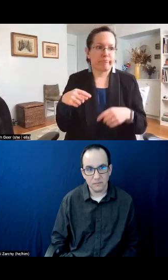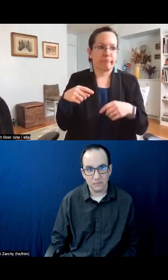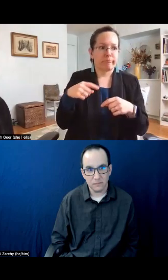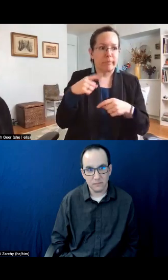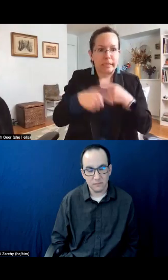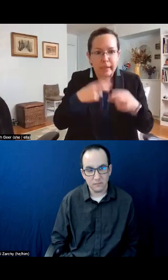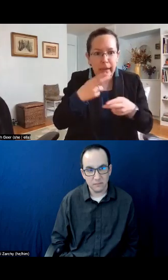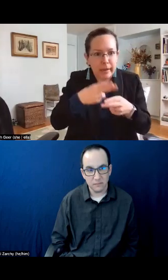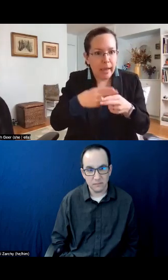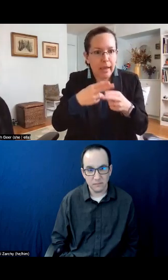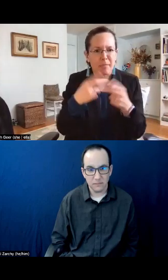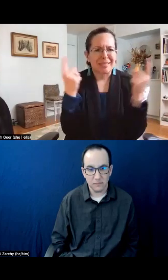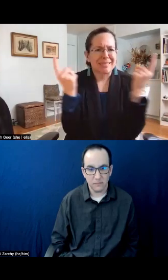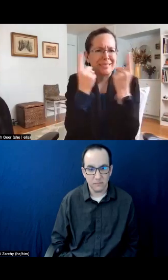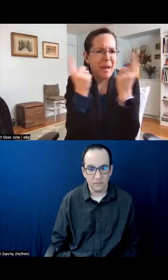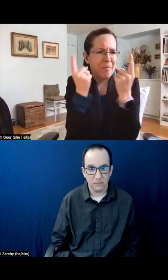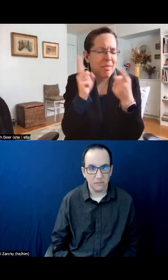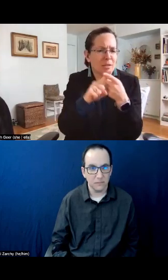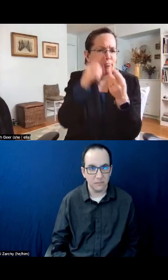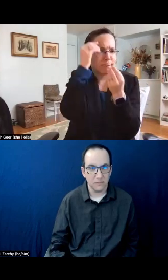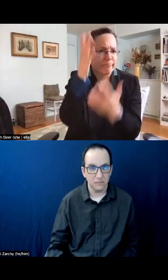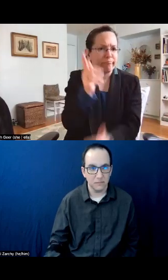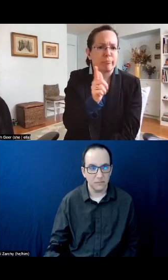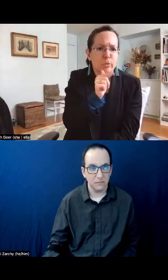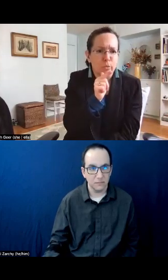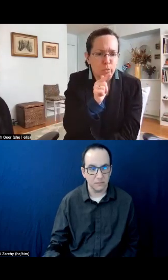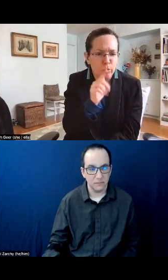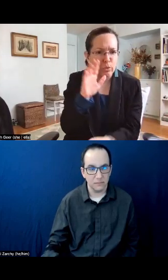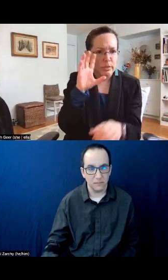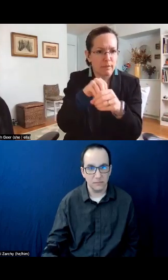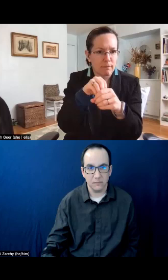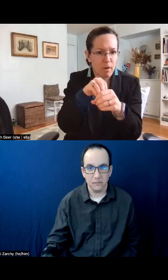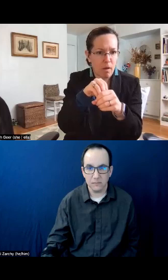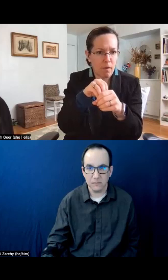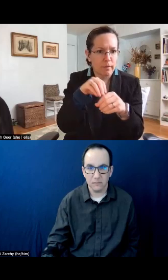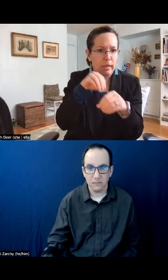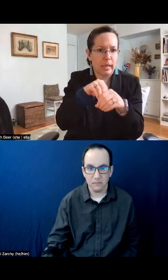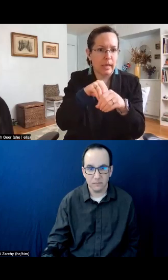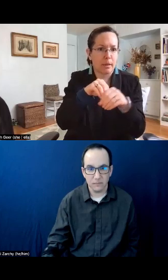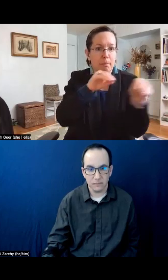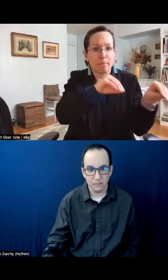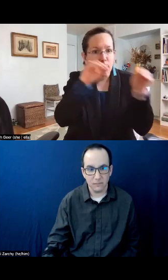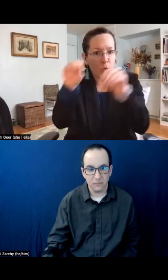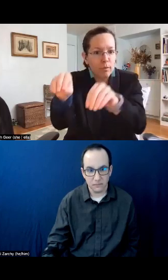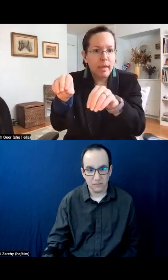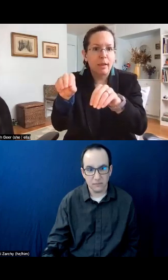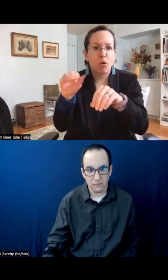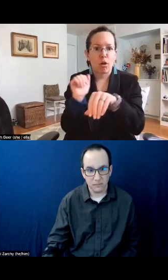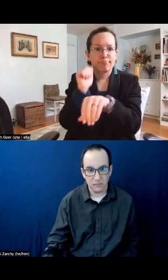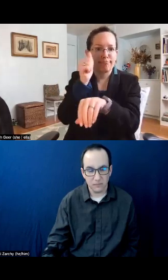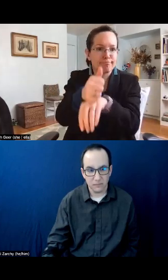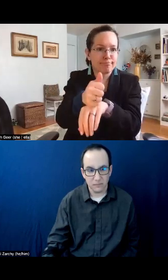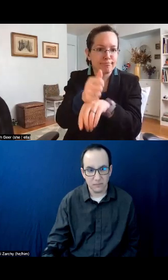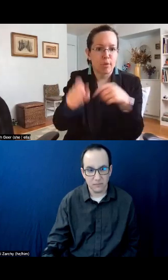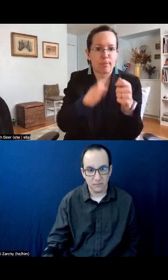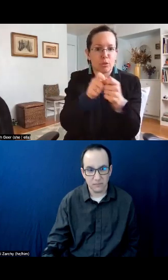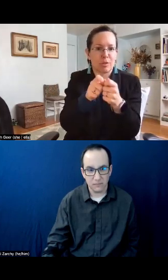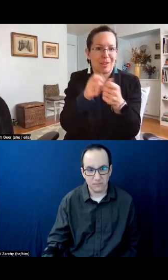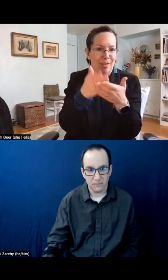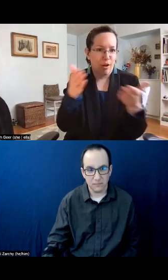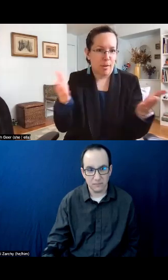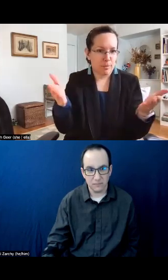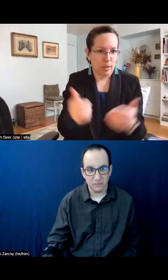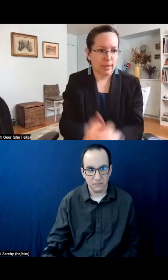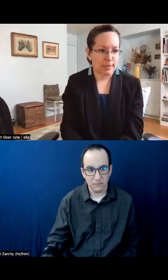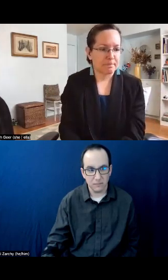include the subject and the object, right? By sign name, by some sort of indicator of who it is we're talking about, because otherwise we only know